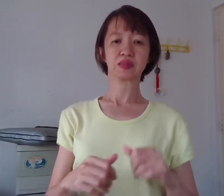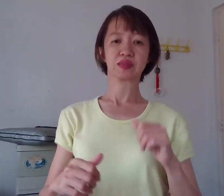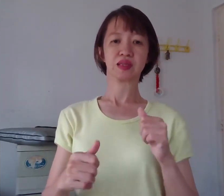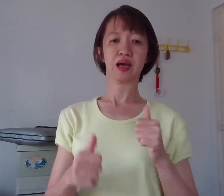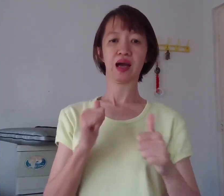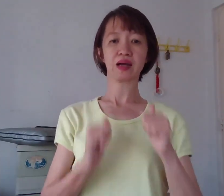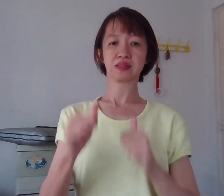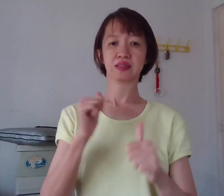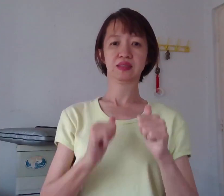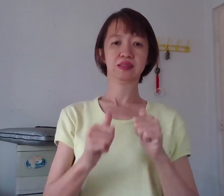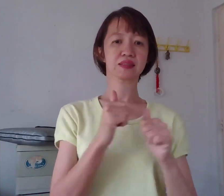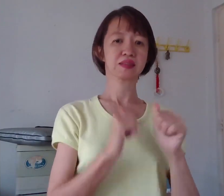Act,